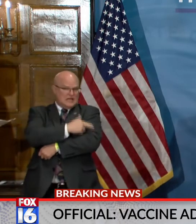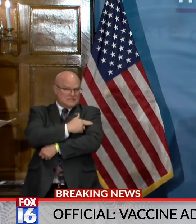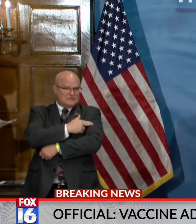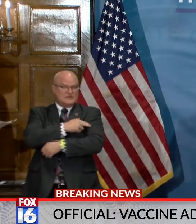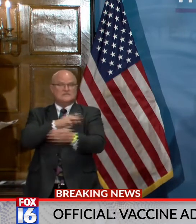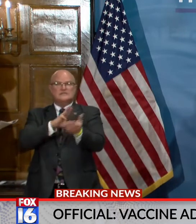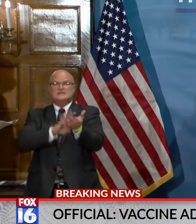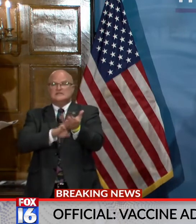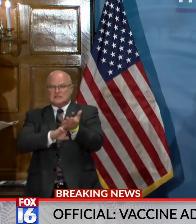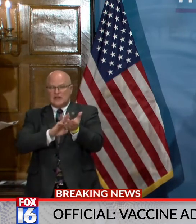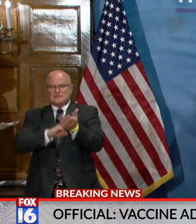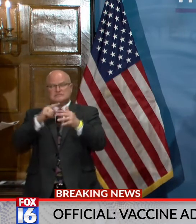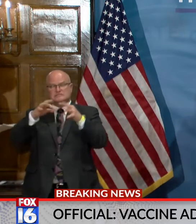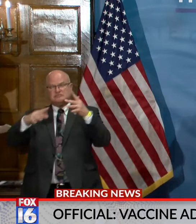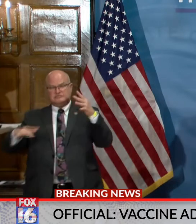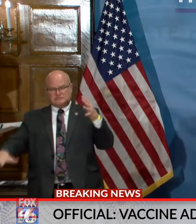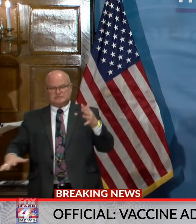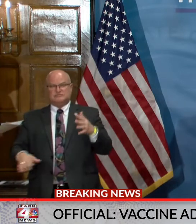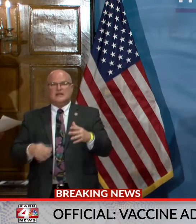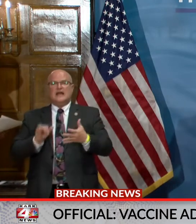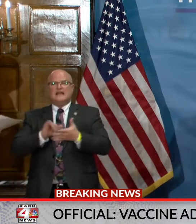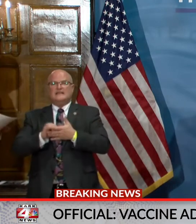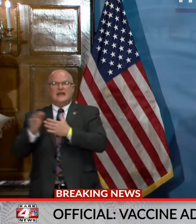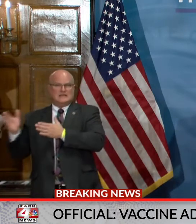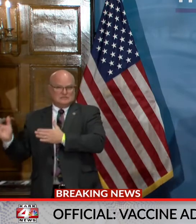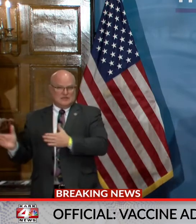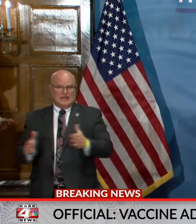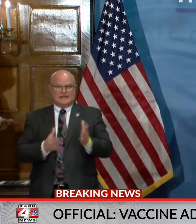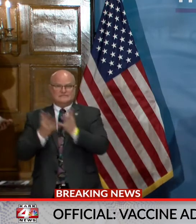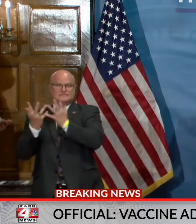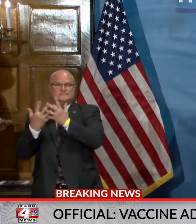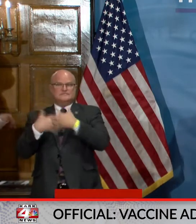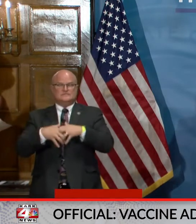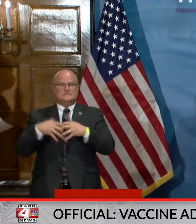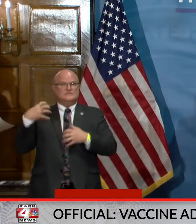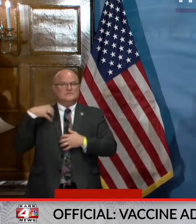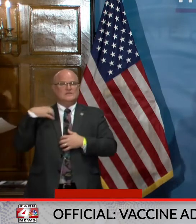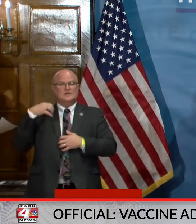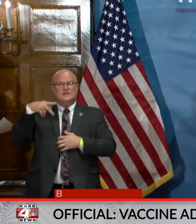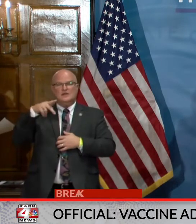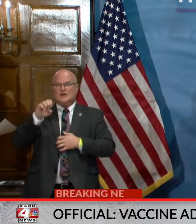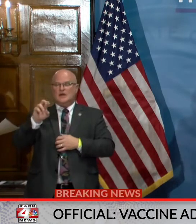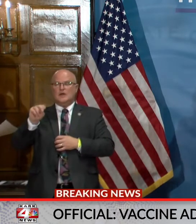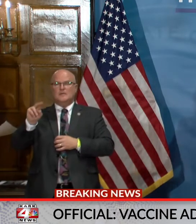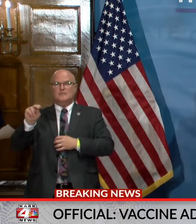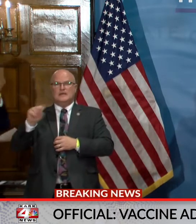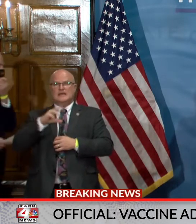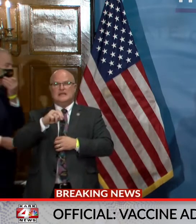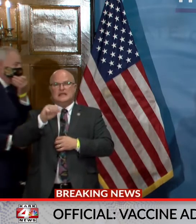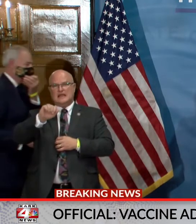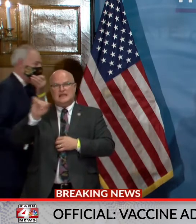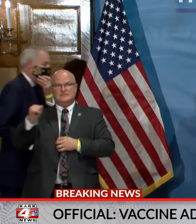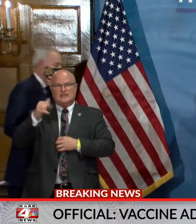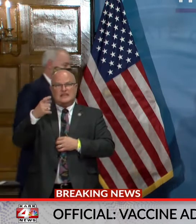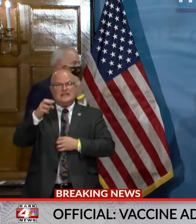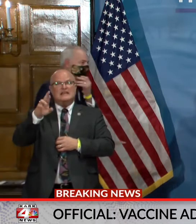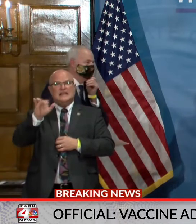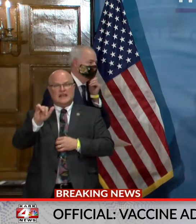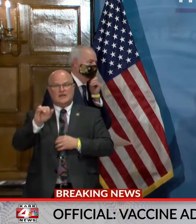physician clinics, and other partners, as that plan is coordinated by General Penn, A.J. Gary, and the Arkansas Department of Health. So with